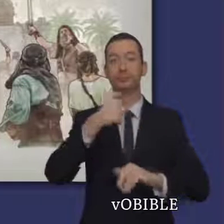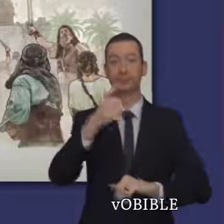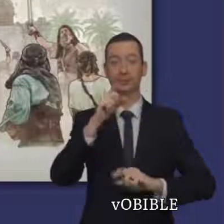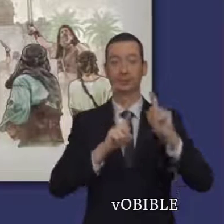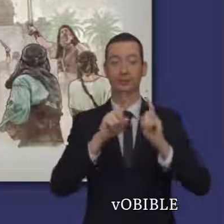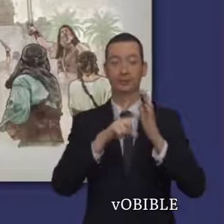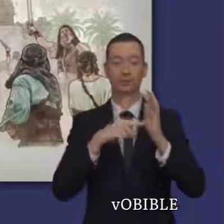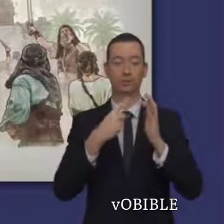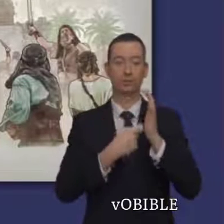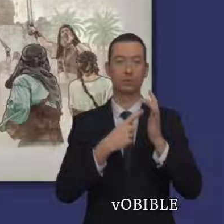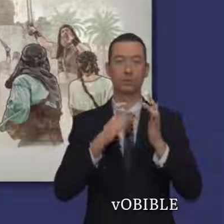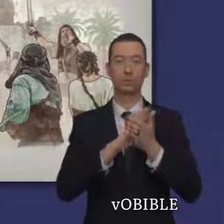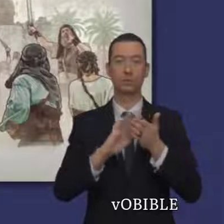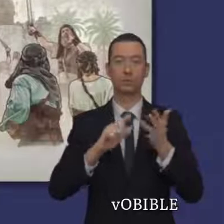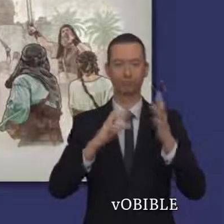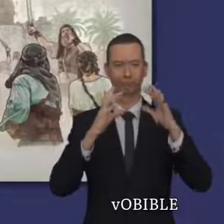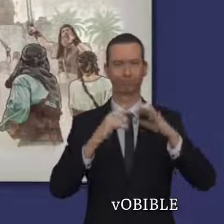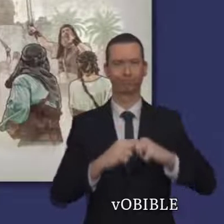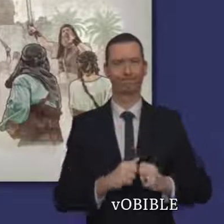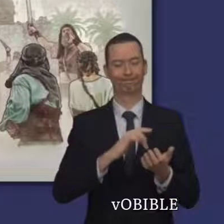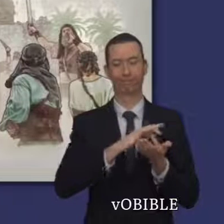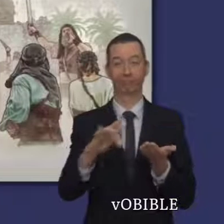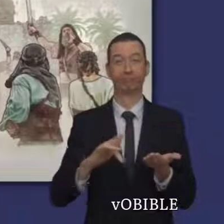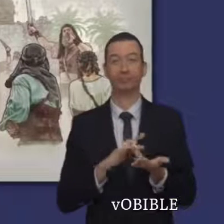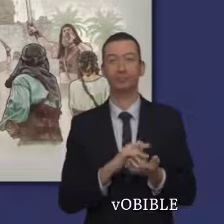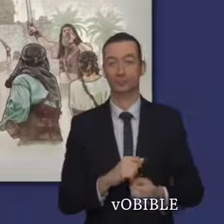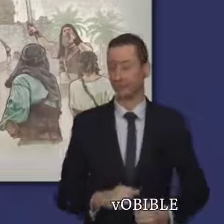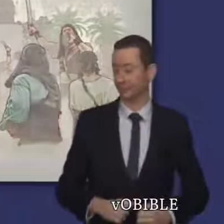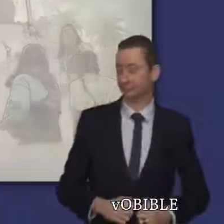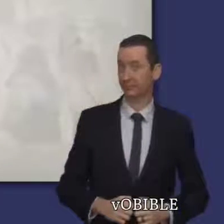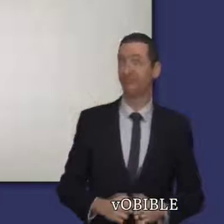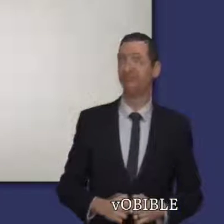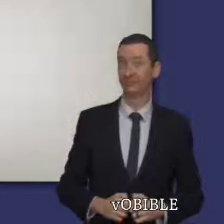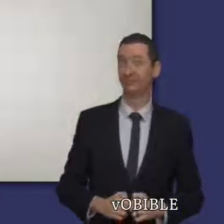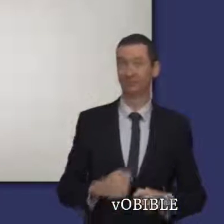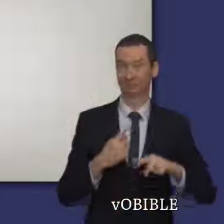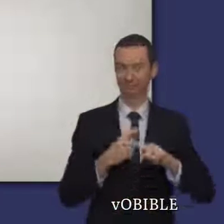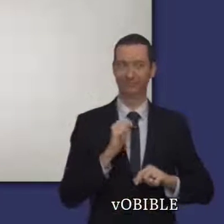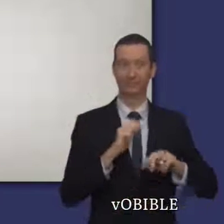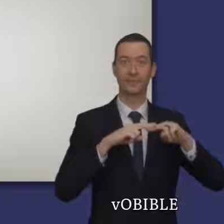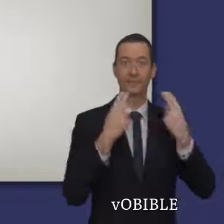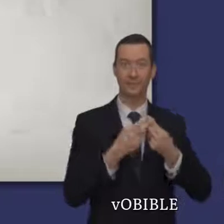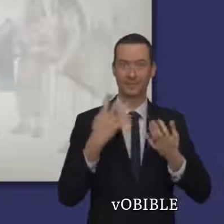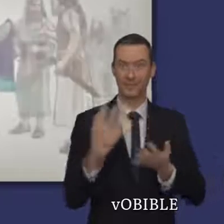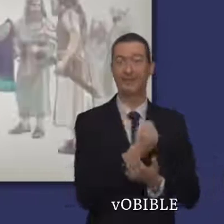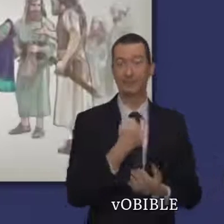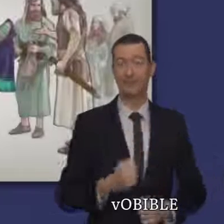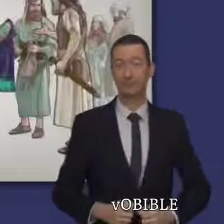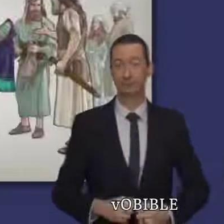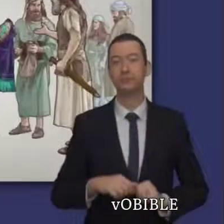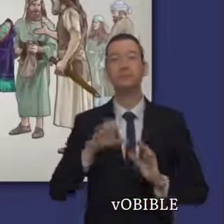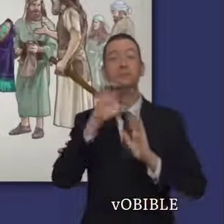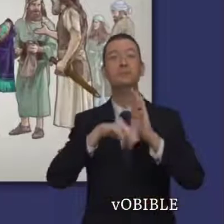falls. Only Rahab and her father's household are spared. In chapter 7, Achan